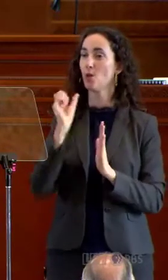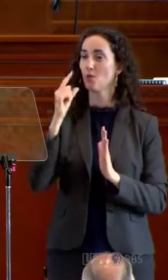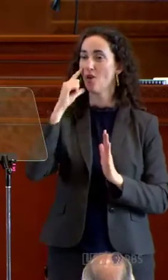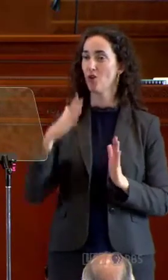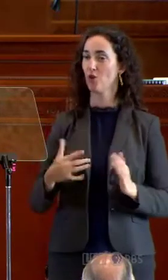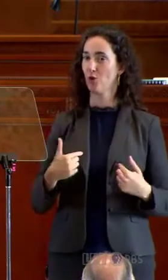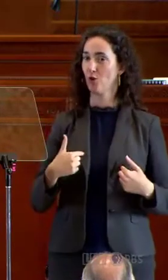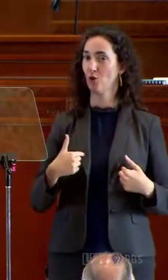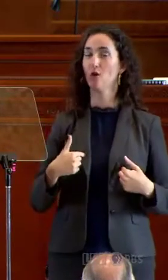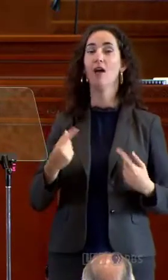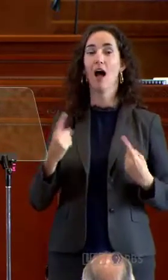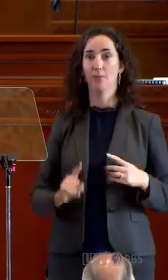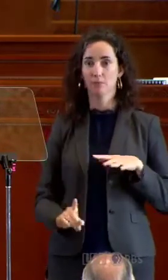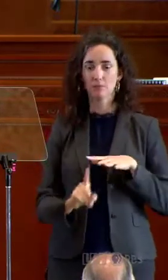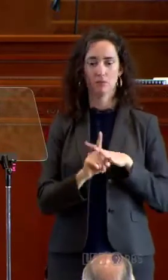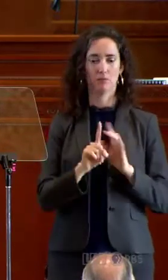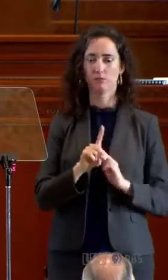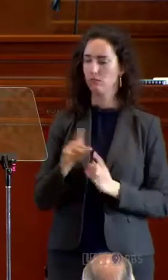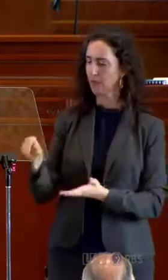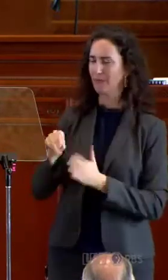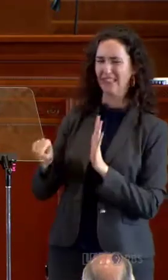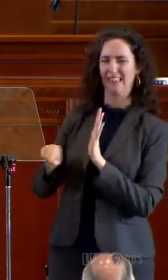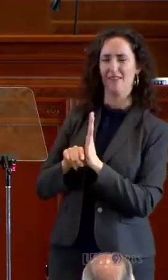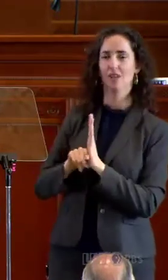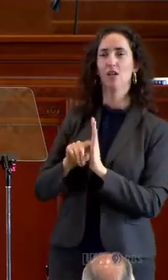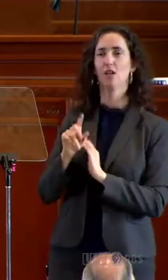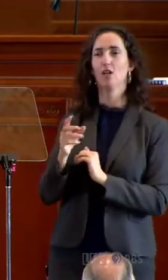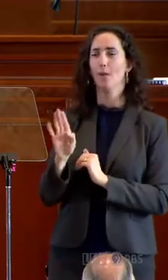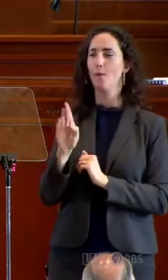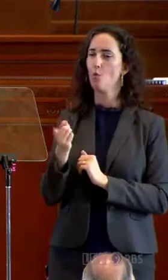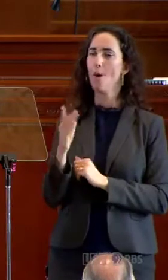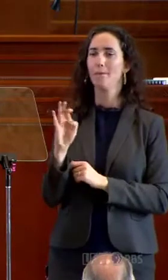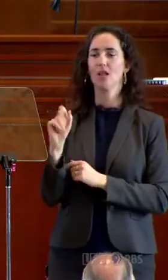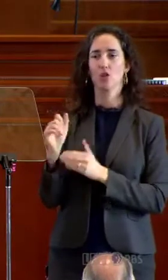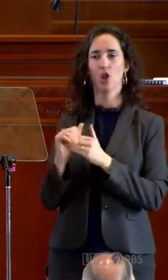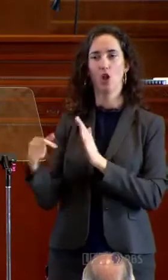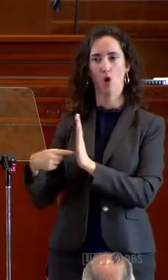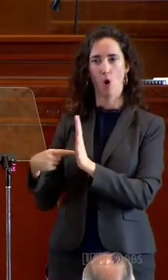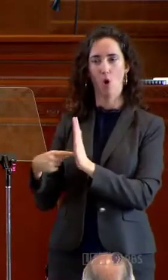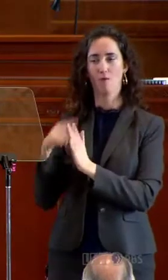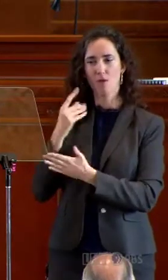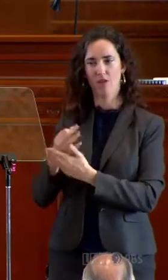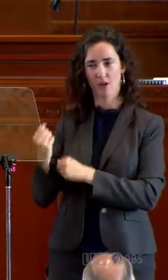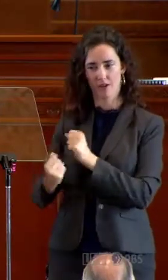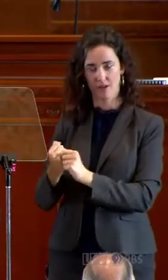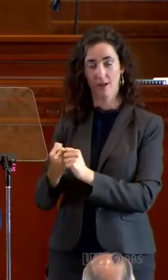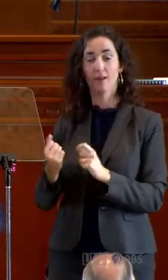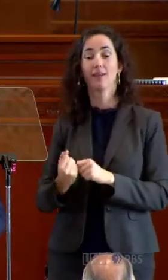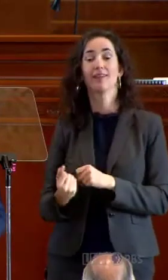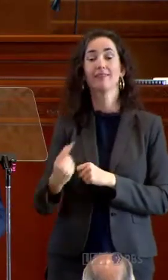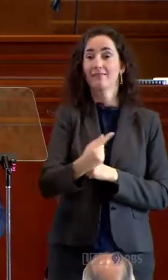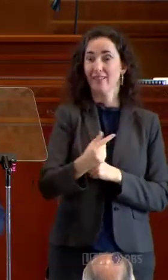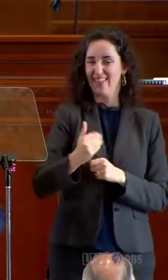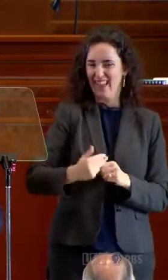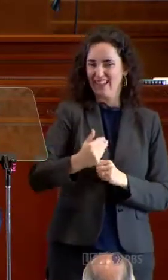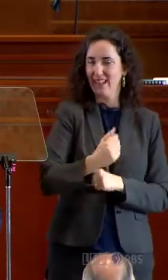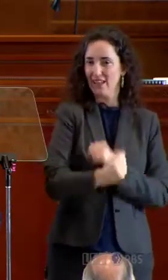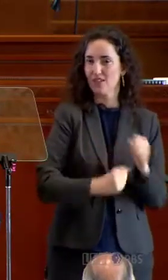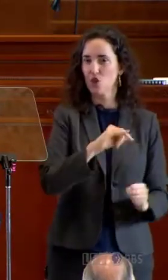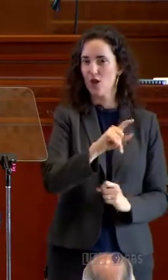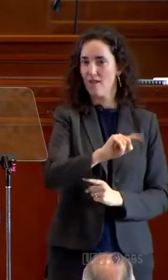had just inherited a $1 billion budget deficit to close out that fiscal year and a $2 billion deficit for the year that started July 1st,